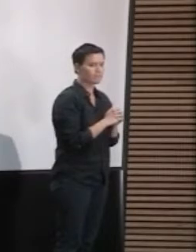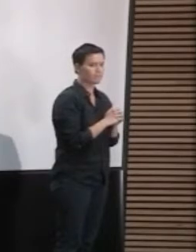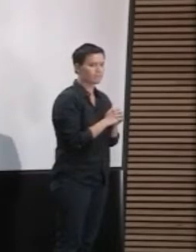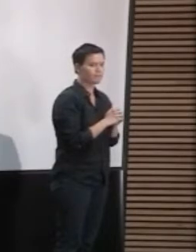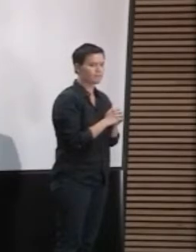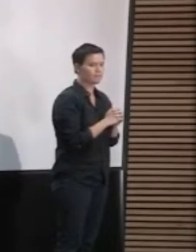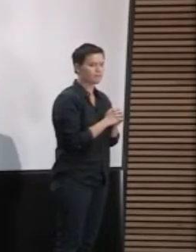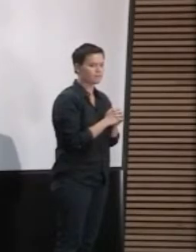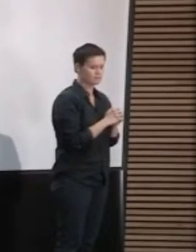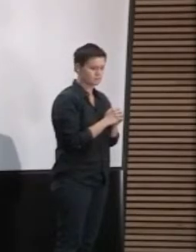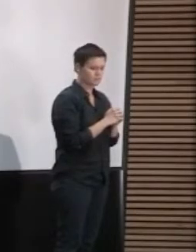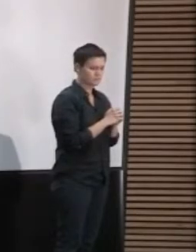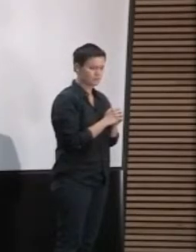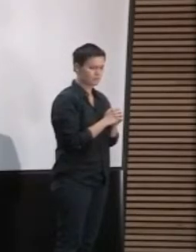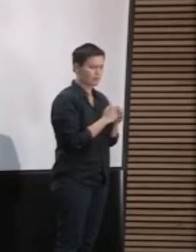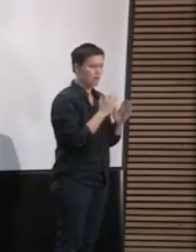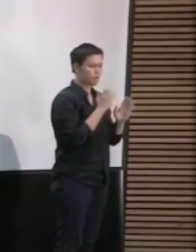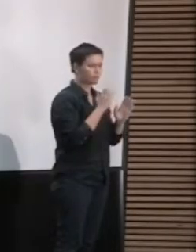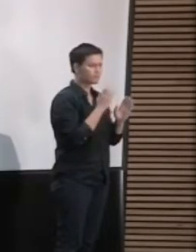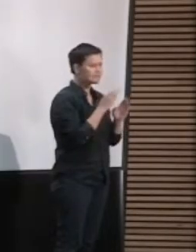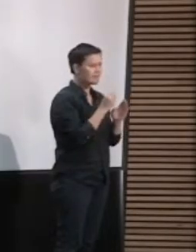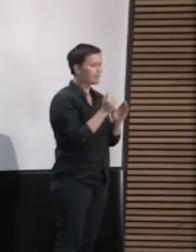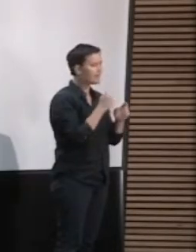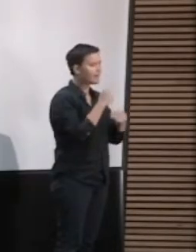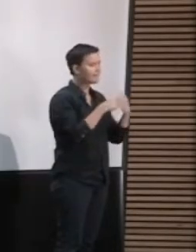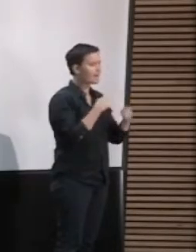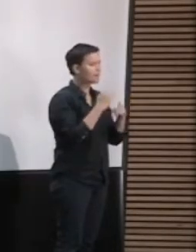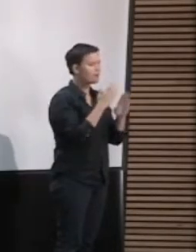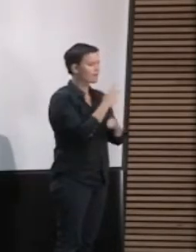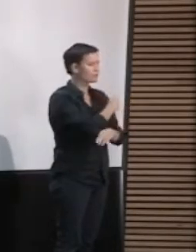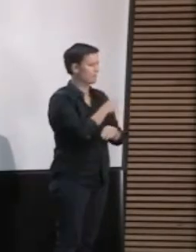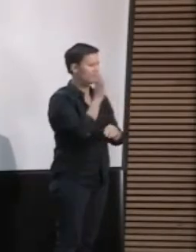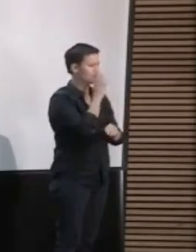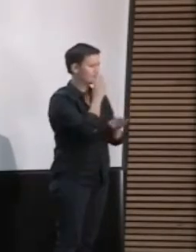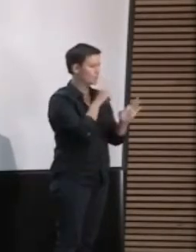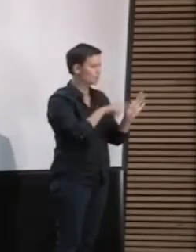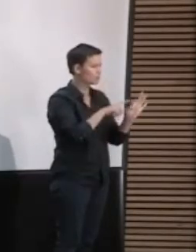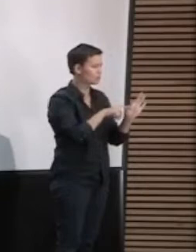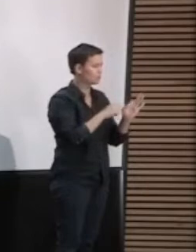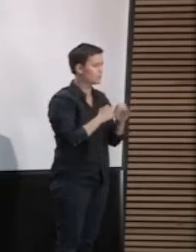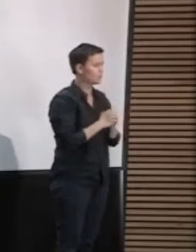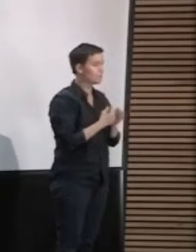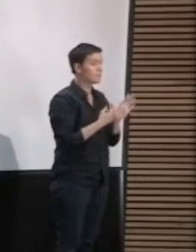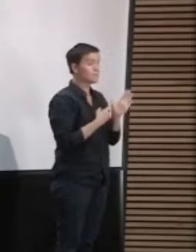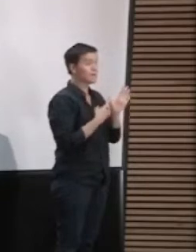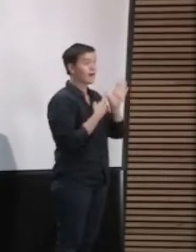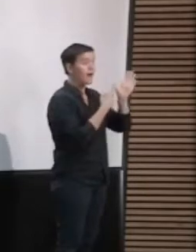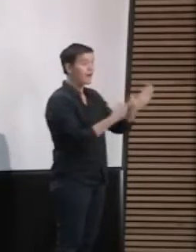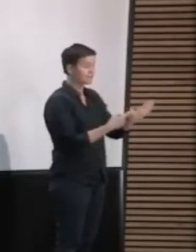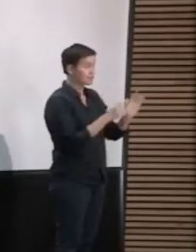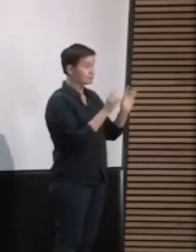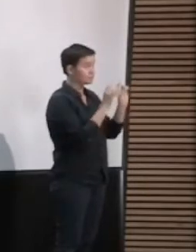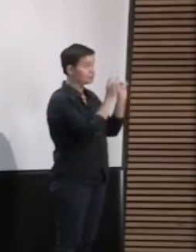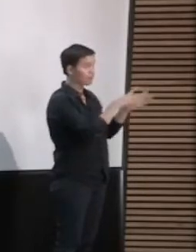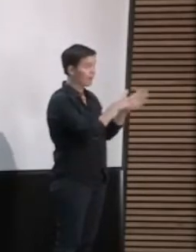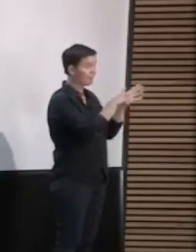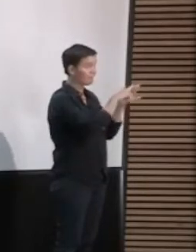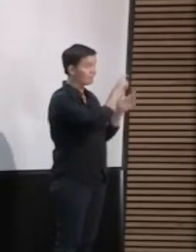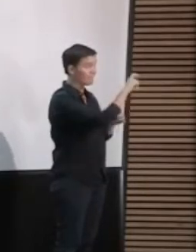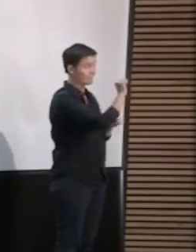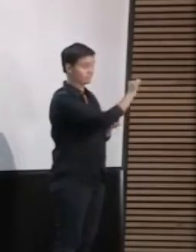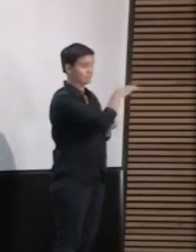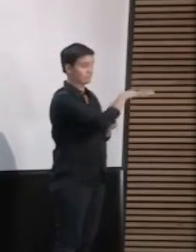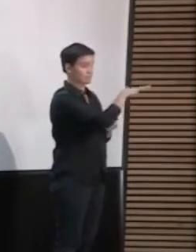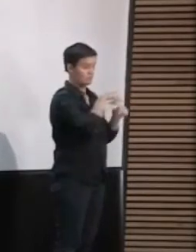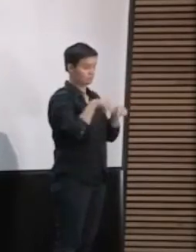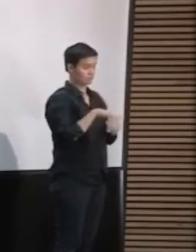private security, or is that too much? There's nothing to suggest that there's been any link there with anything we're experiencing currently, but that's another